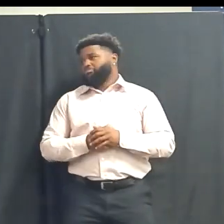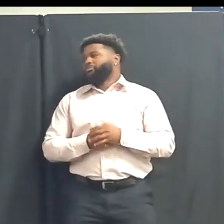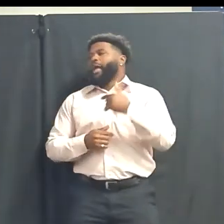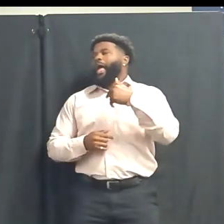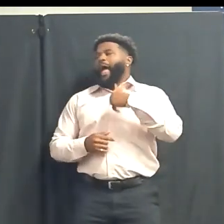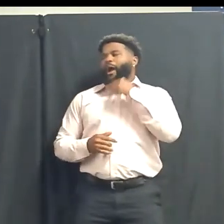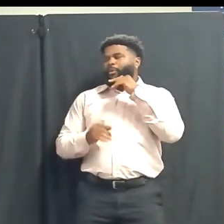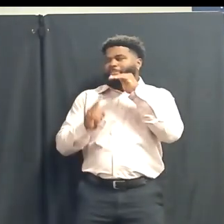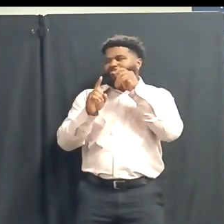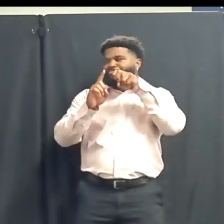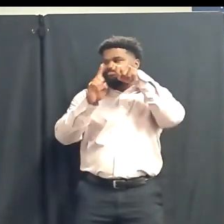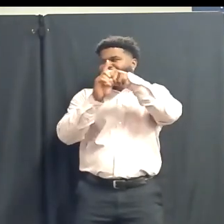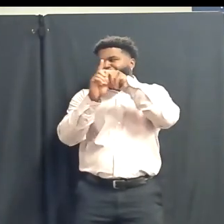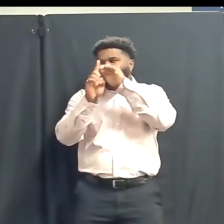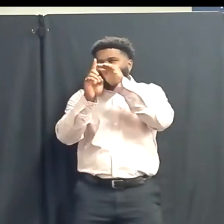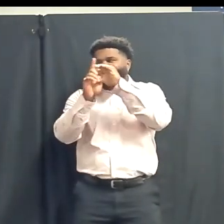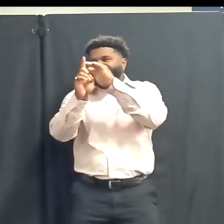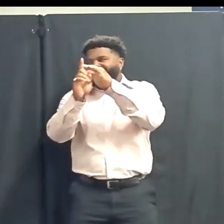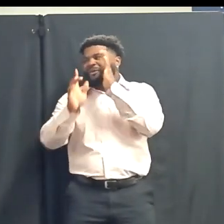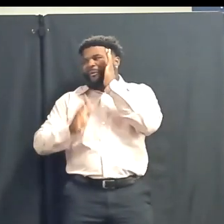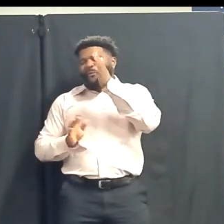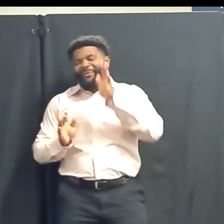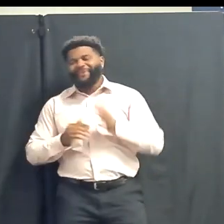stay on him on that.